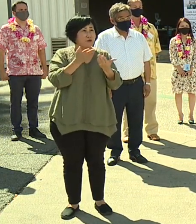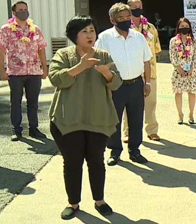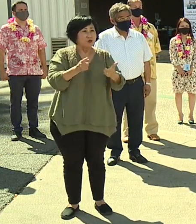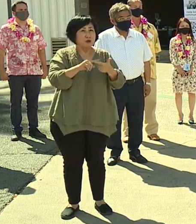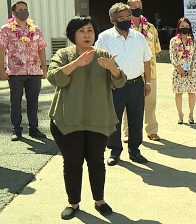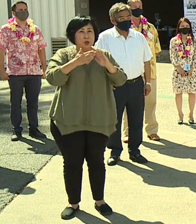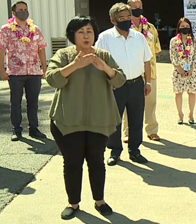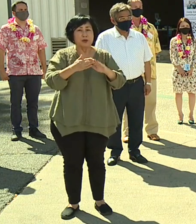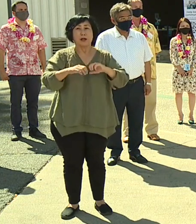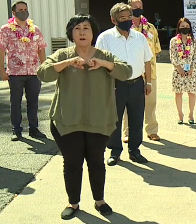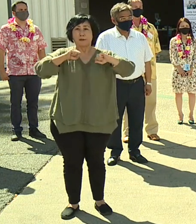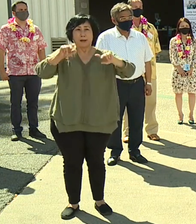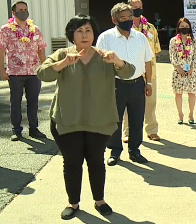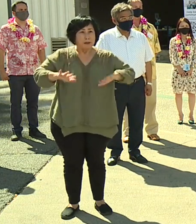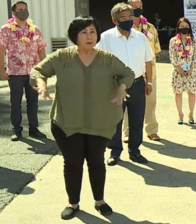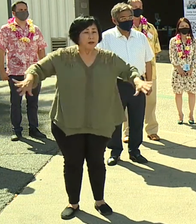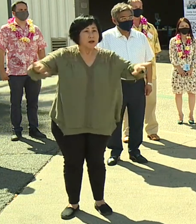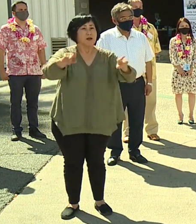residents,